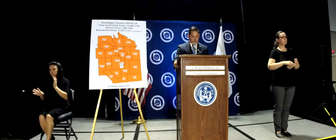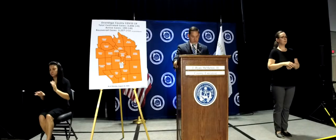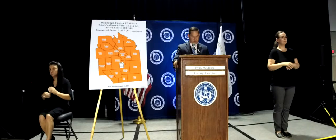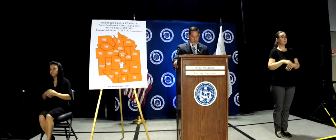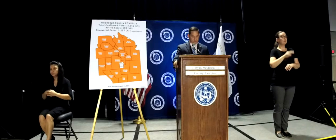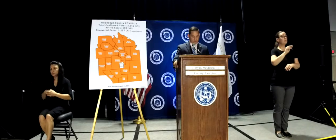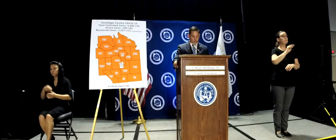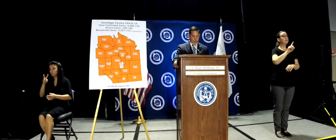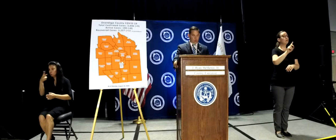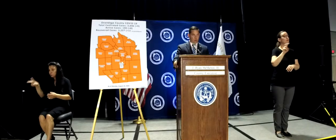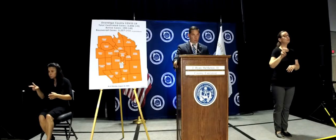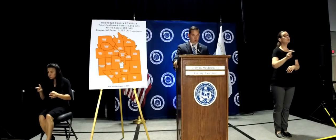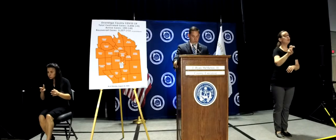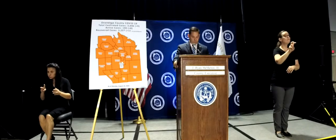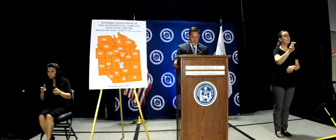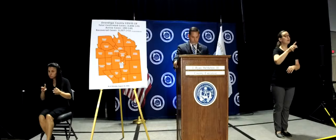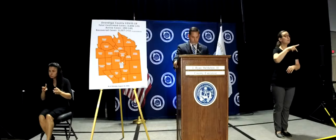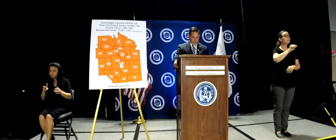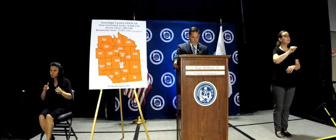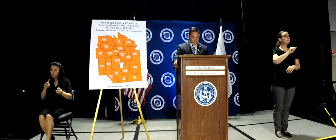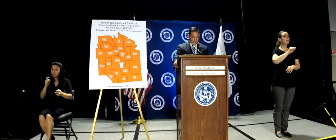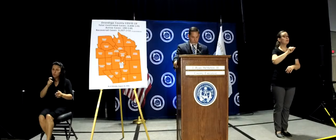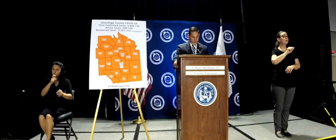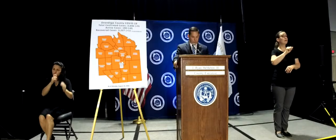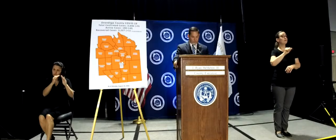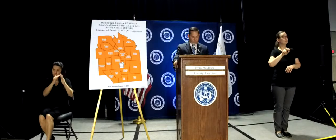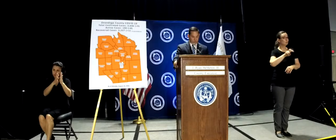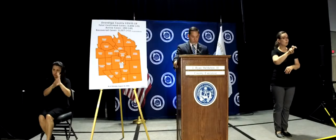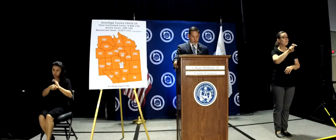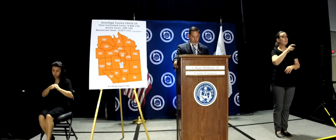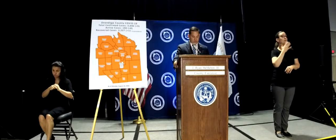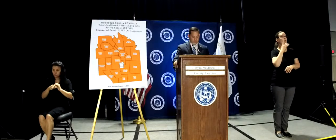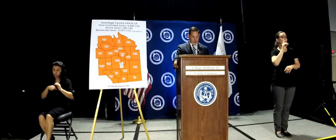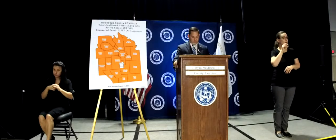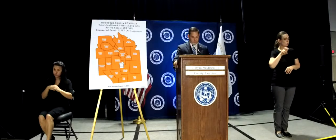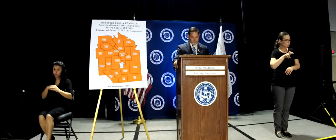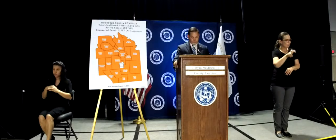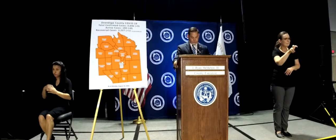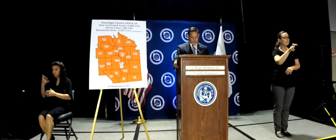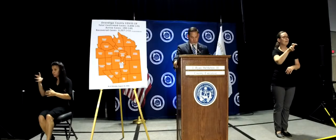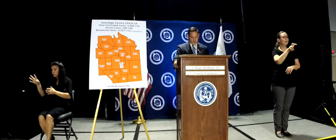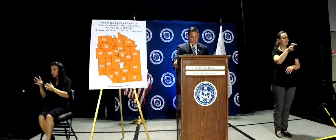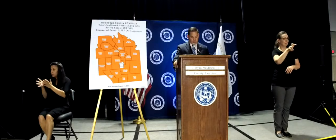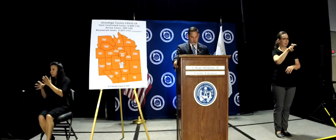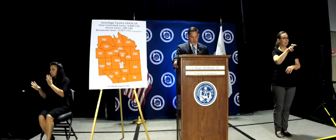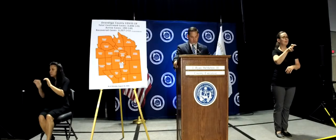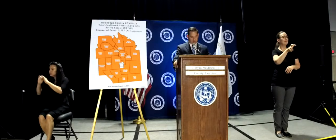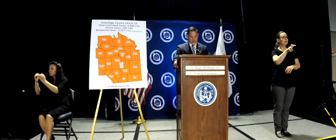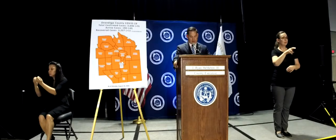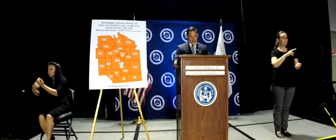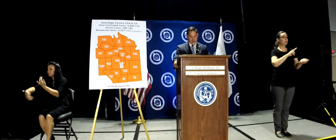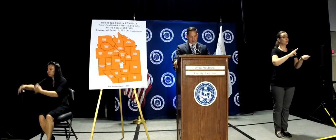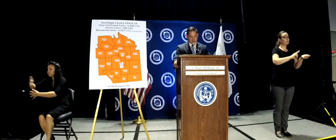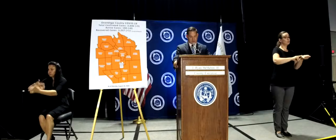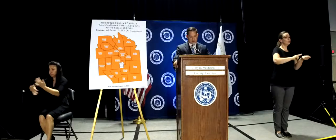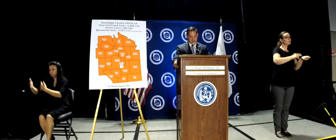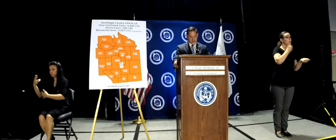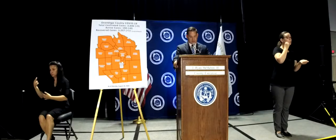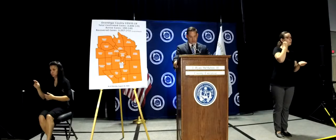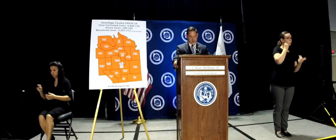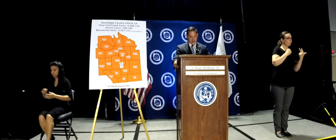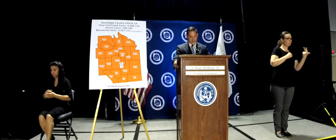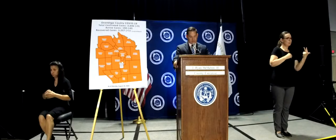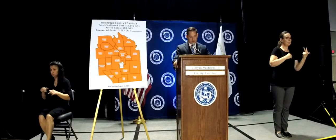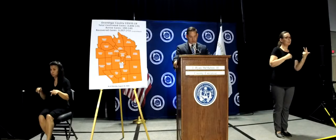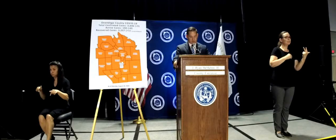congregate facility or group home. 4 from community transmission. We have 190 active cases.